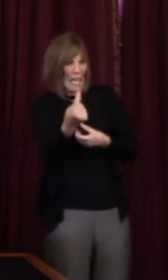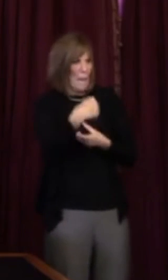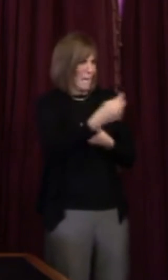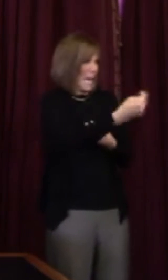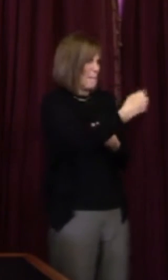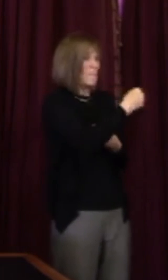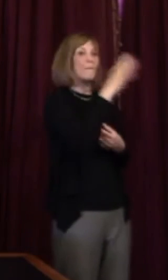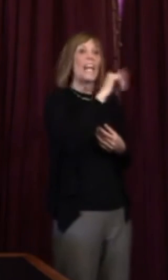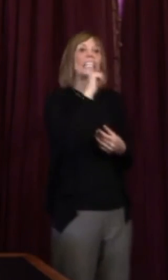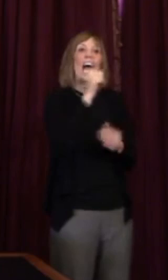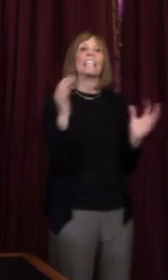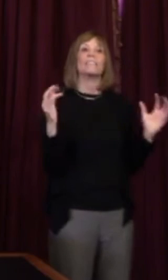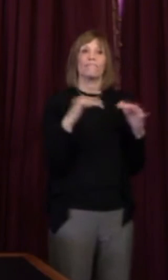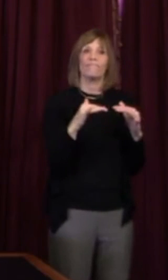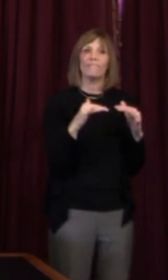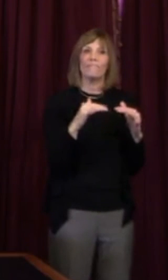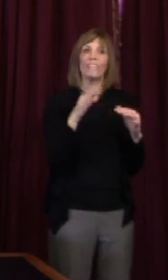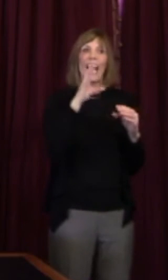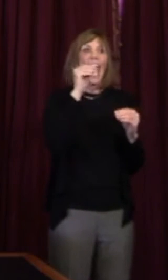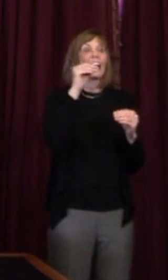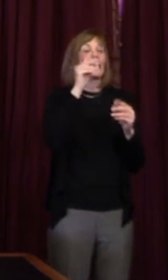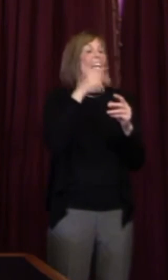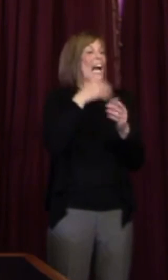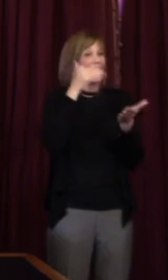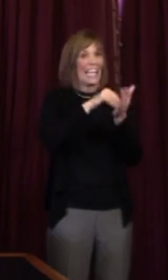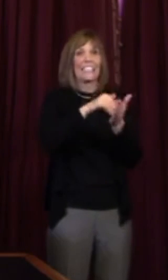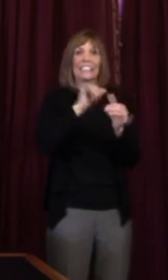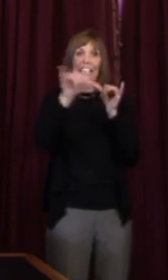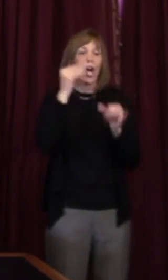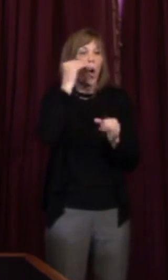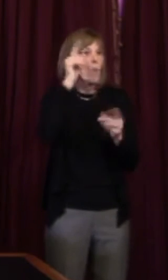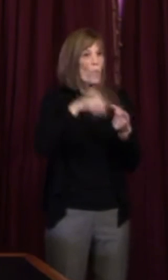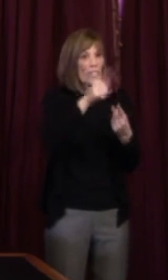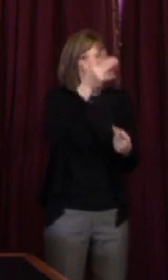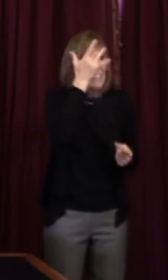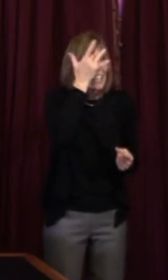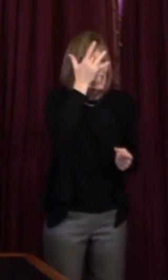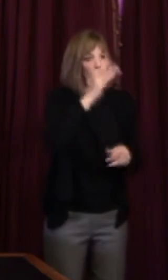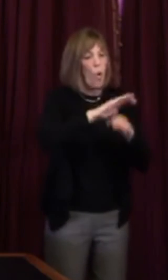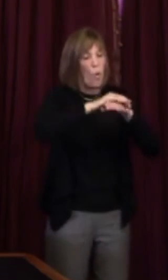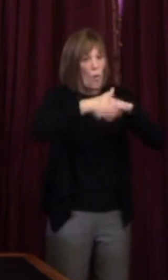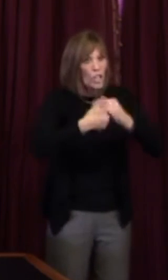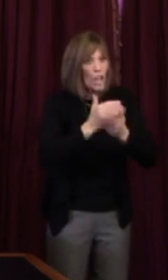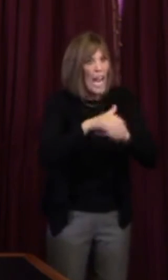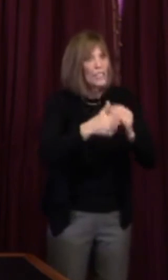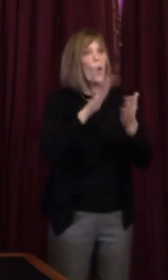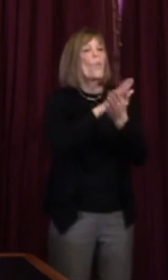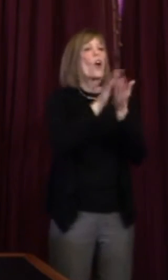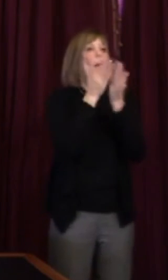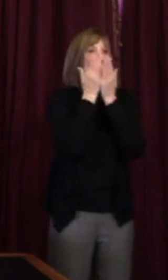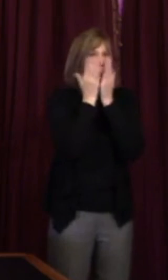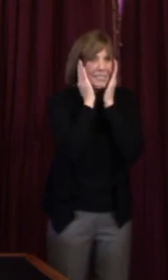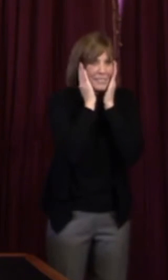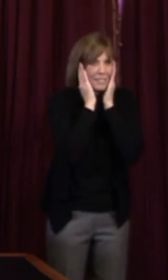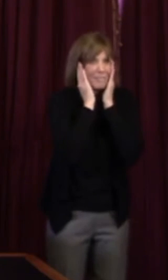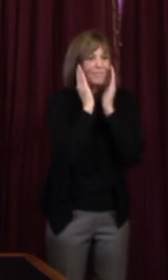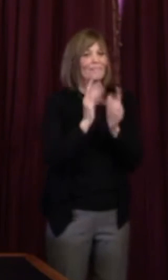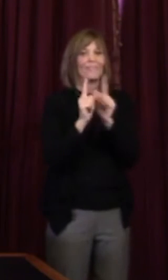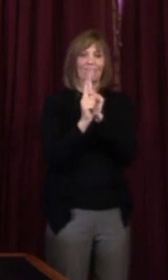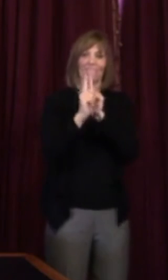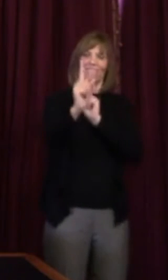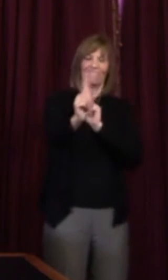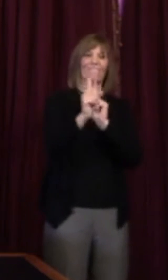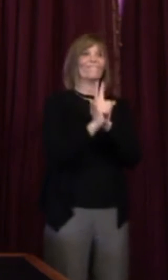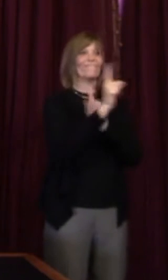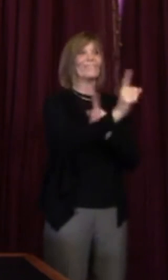by not doing those simple measures that we talk about. Again, stay home when you're sick, wash your hands, wear a mask, socially